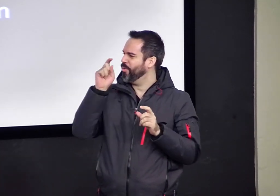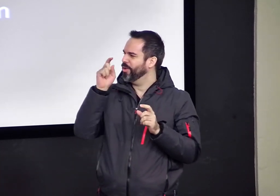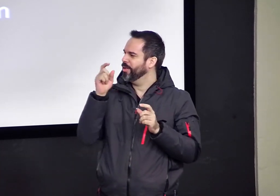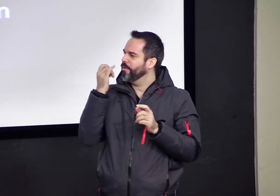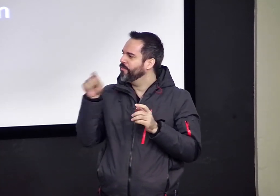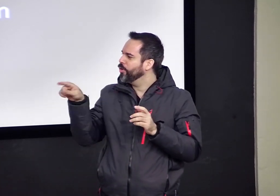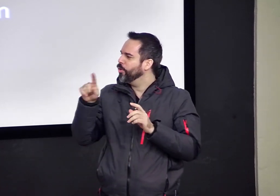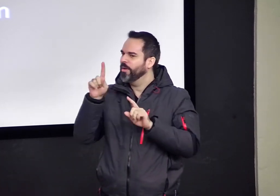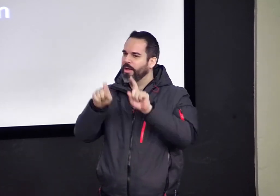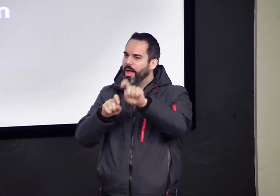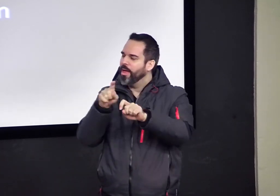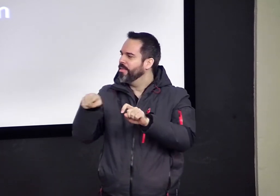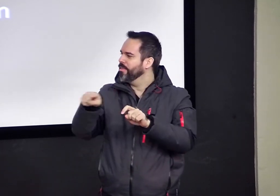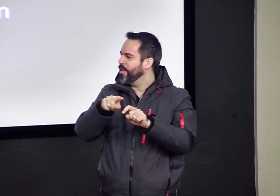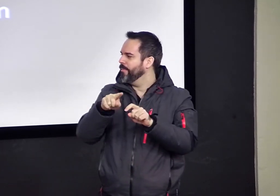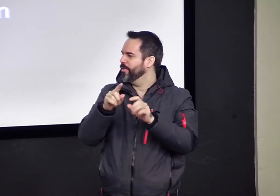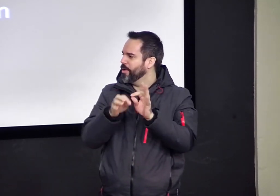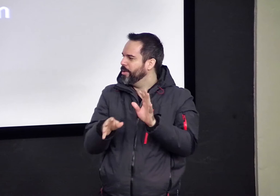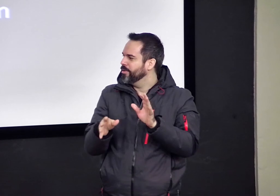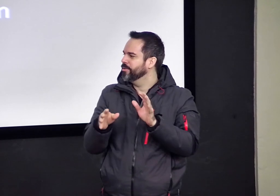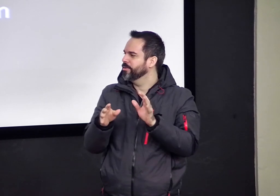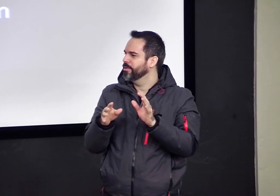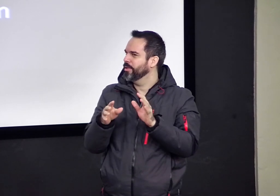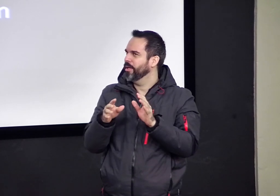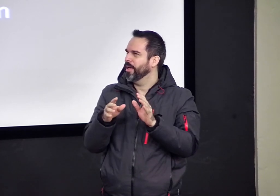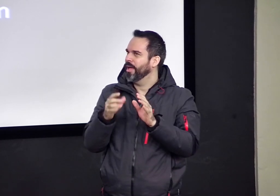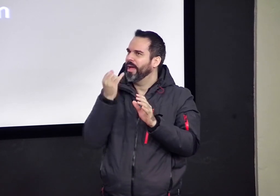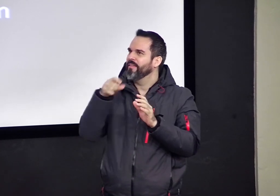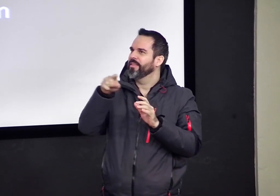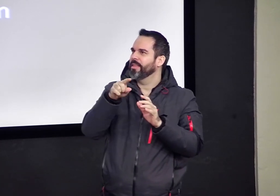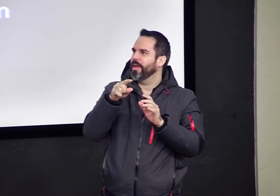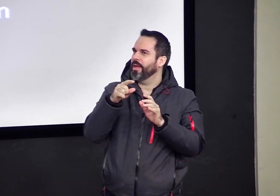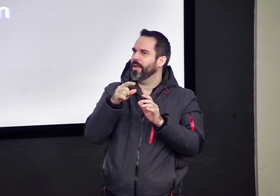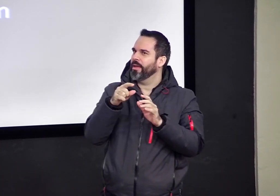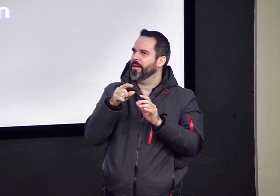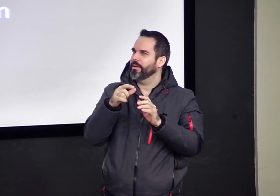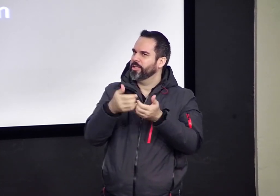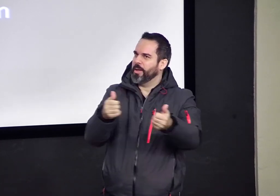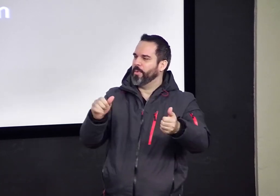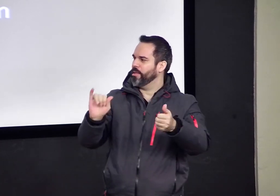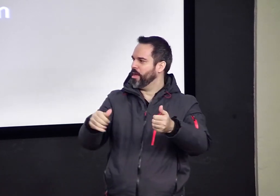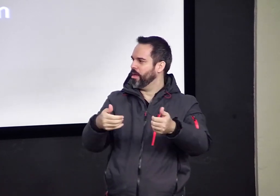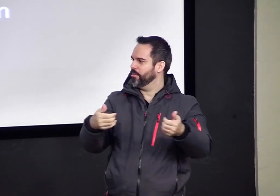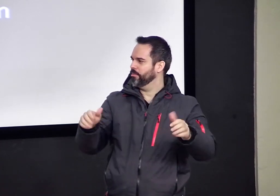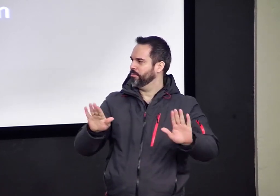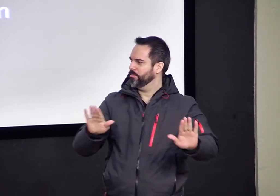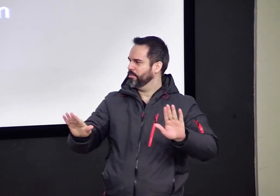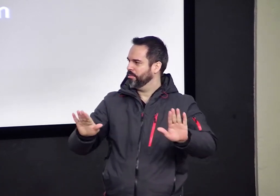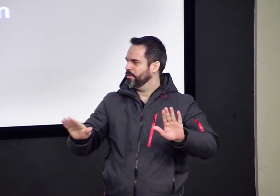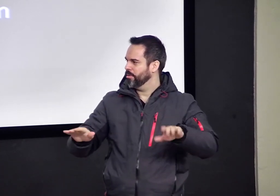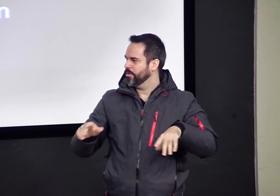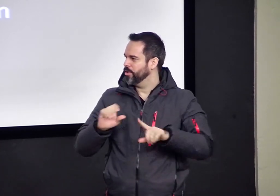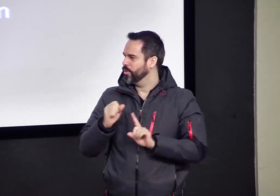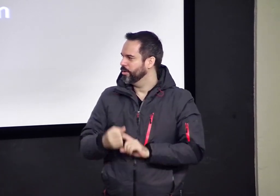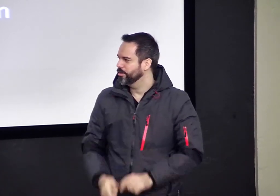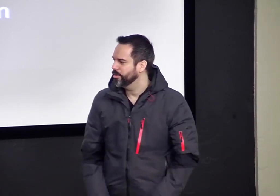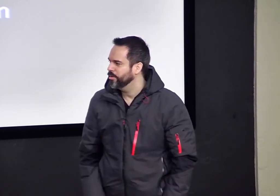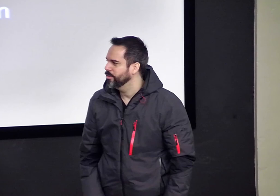the call. But if a caller comes in, you know, rude at the front, then I may not be able to tolerate that.